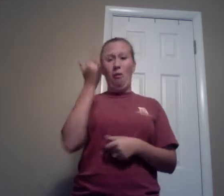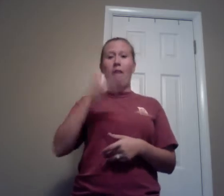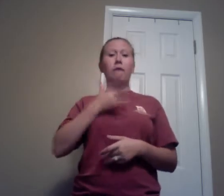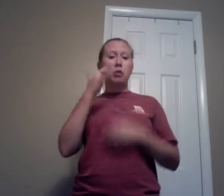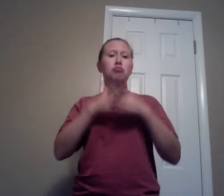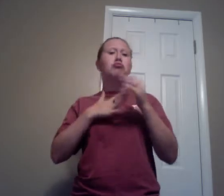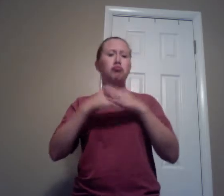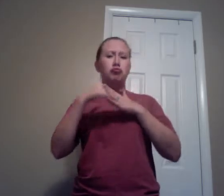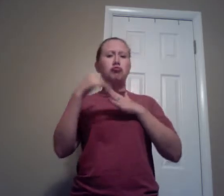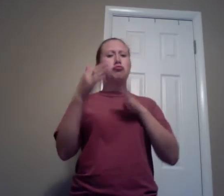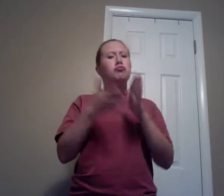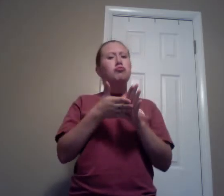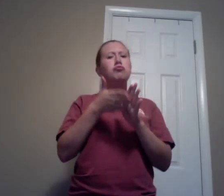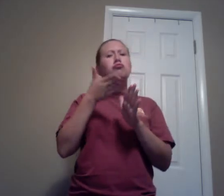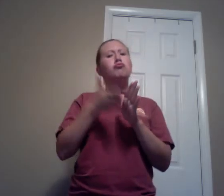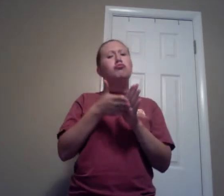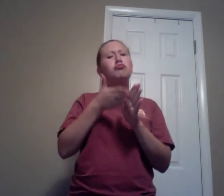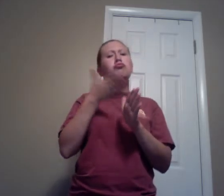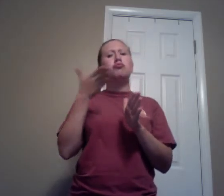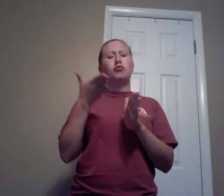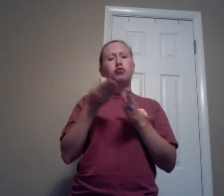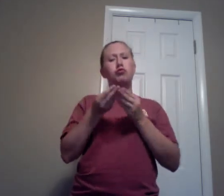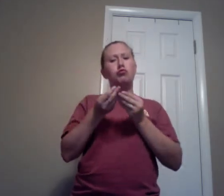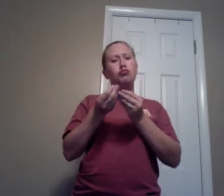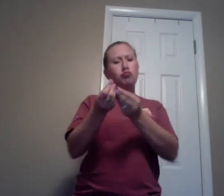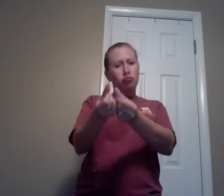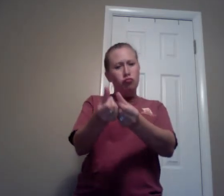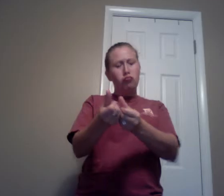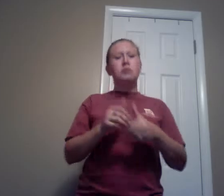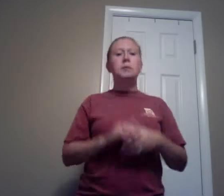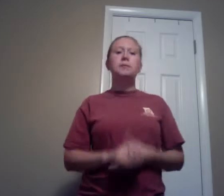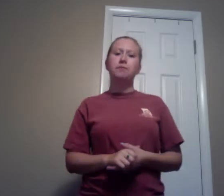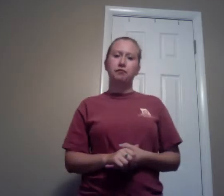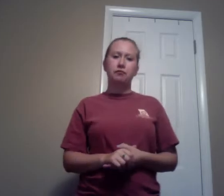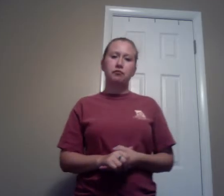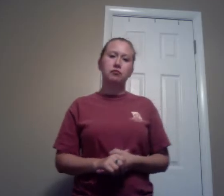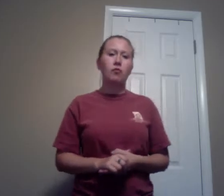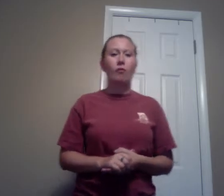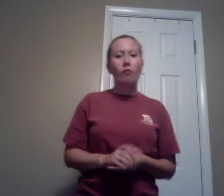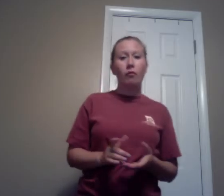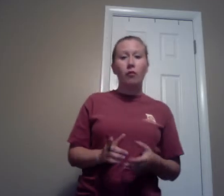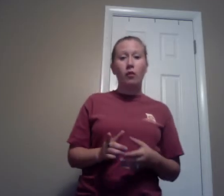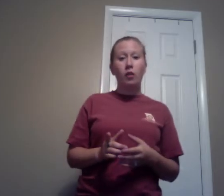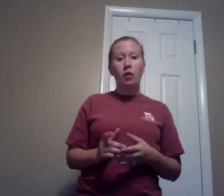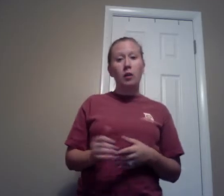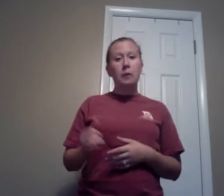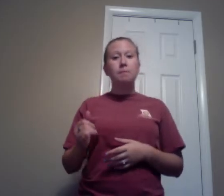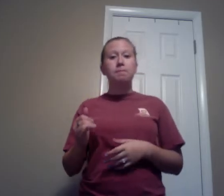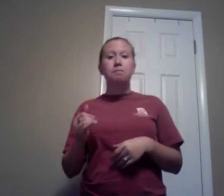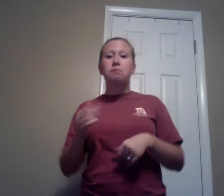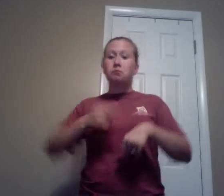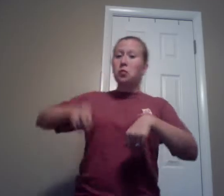can. In general, the way people take the prep is to drink 1 glass every 15 minutes or